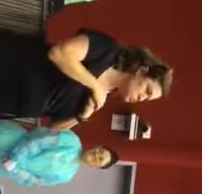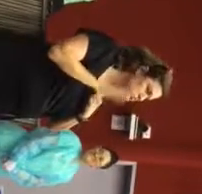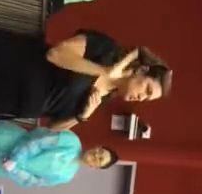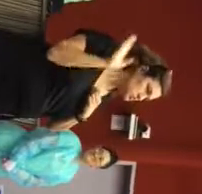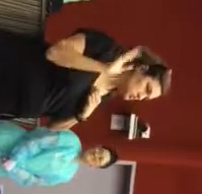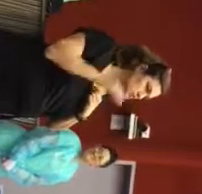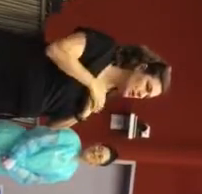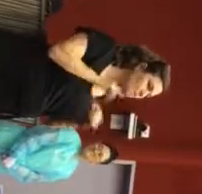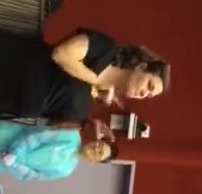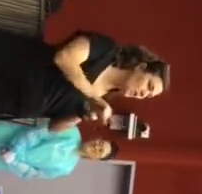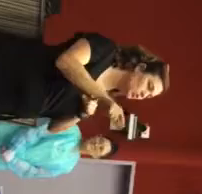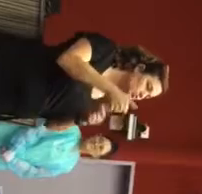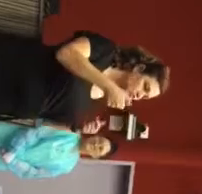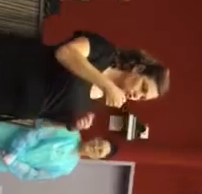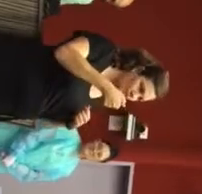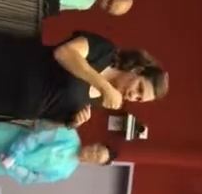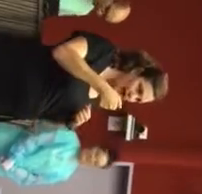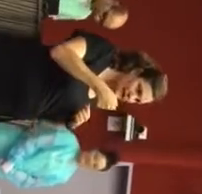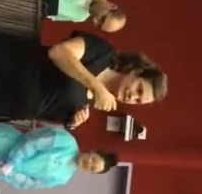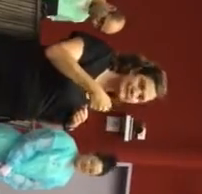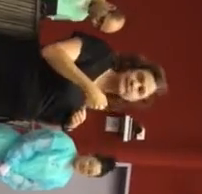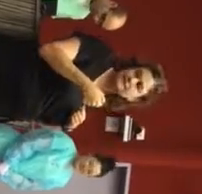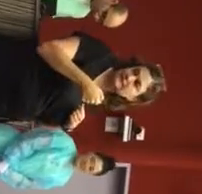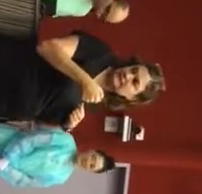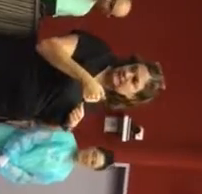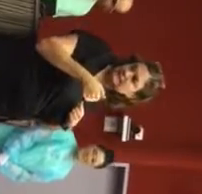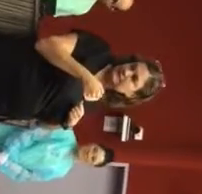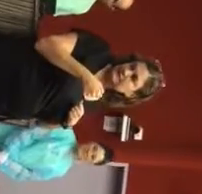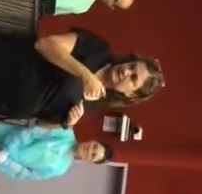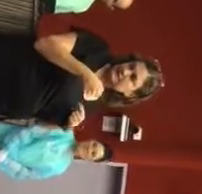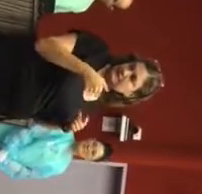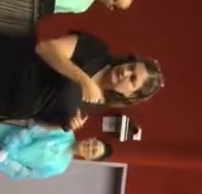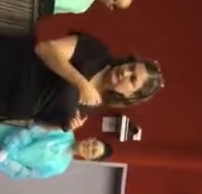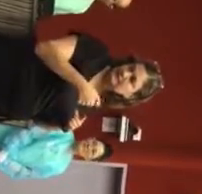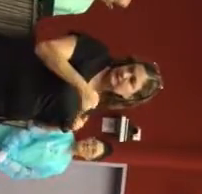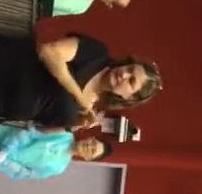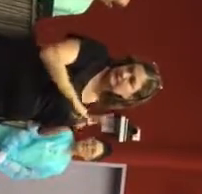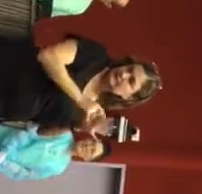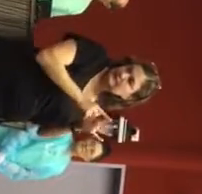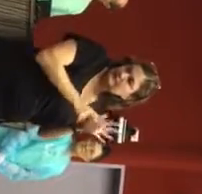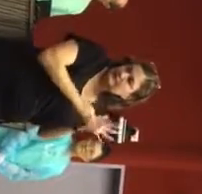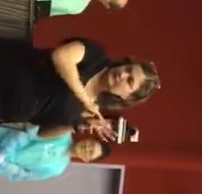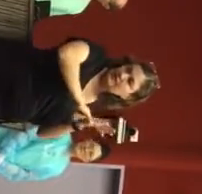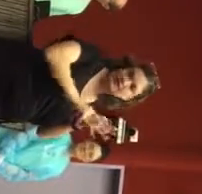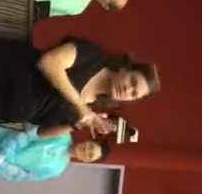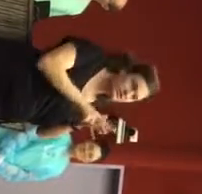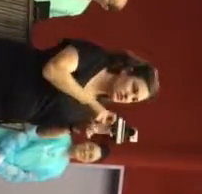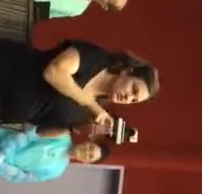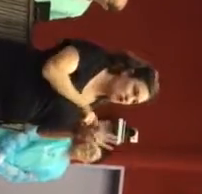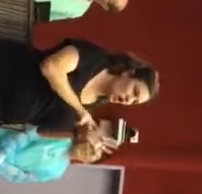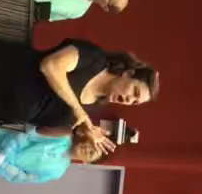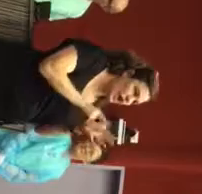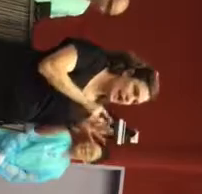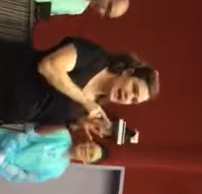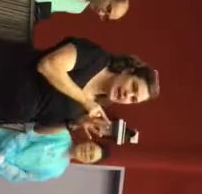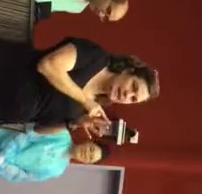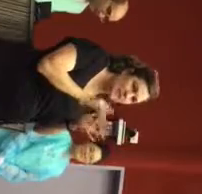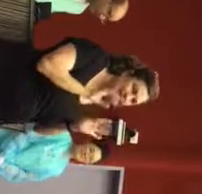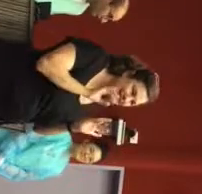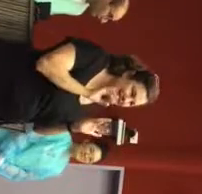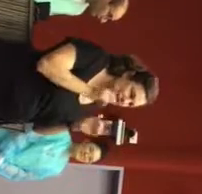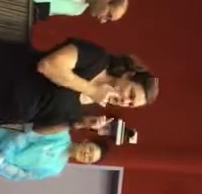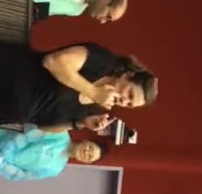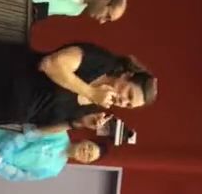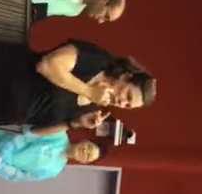So most toothpastes that you have, so we have up here, we have Sensodyne toothpaste. So when people have sensitive teeth, you can use